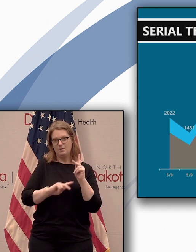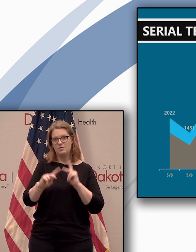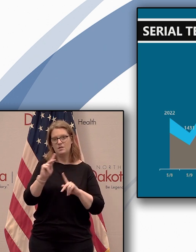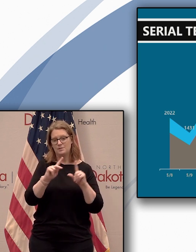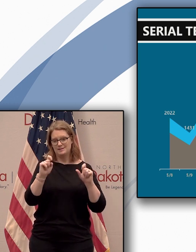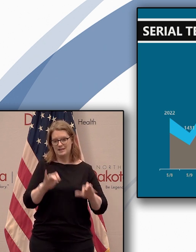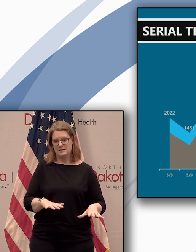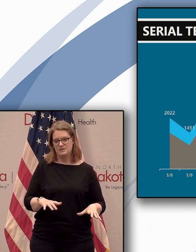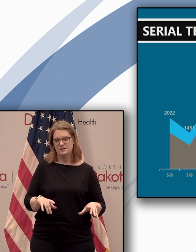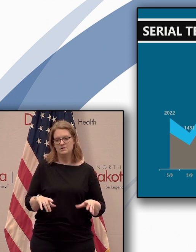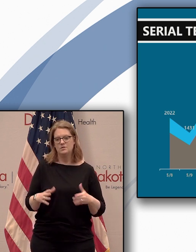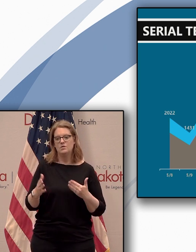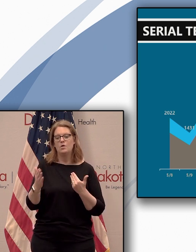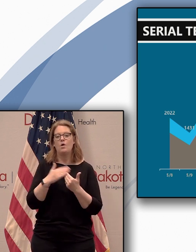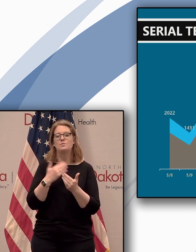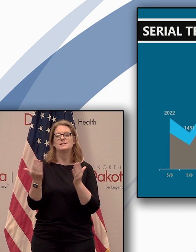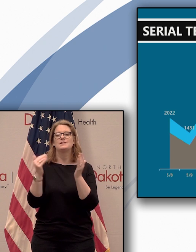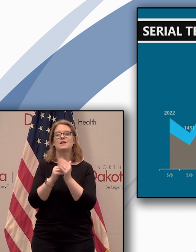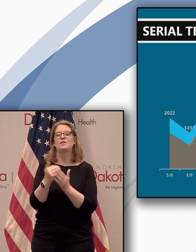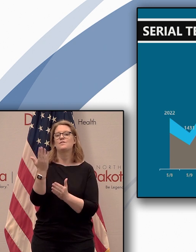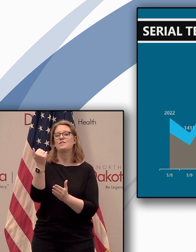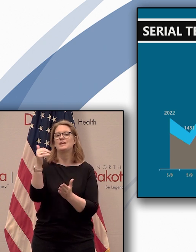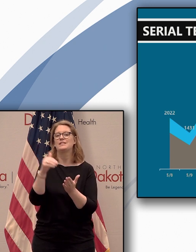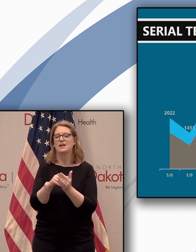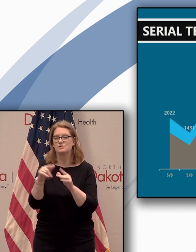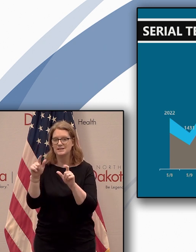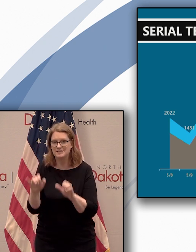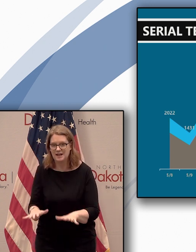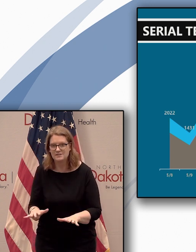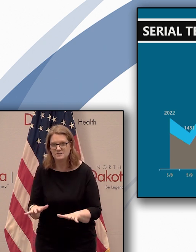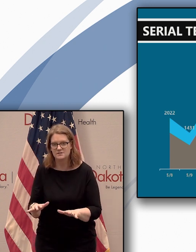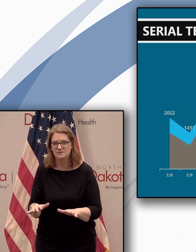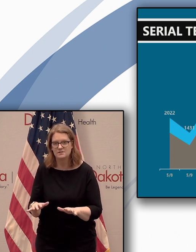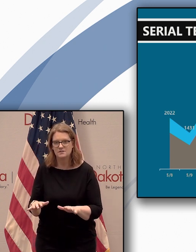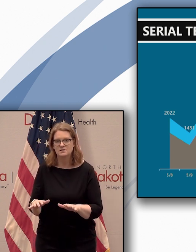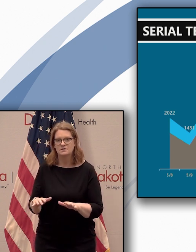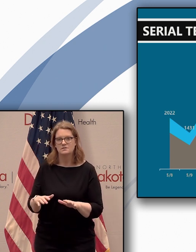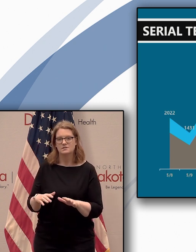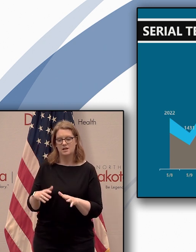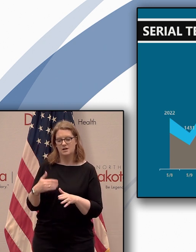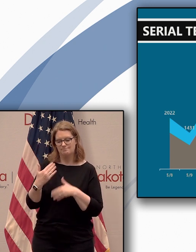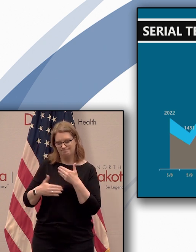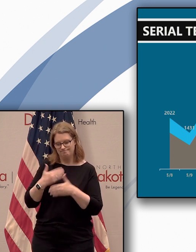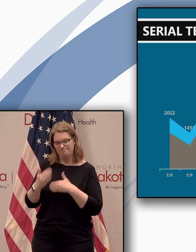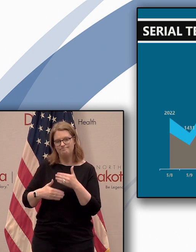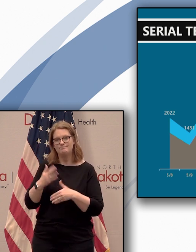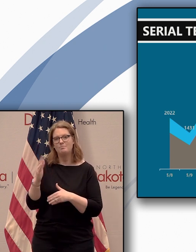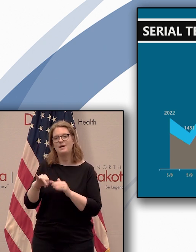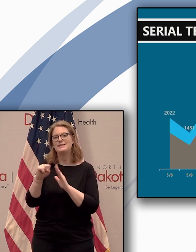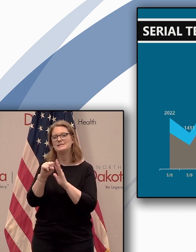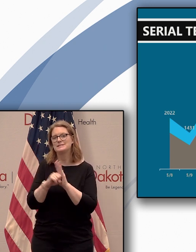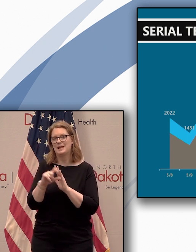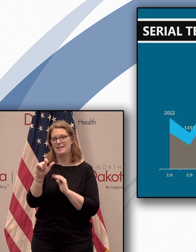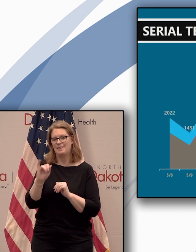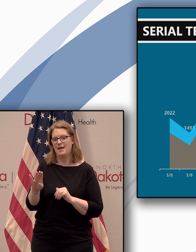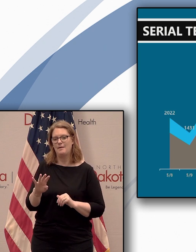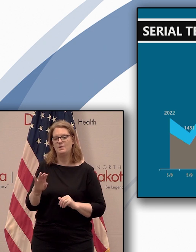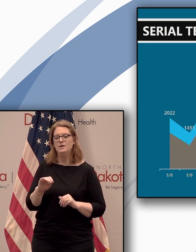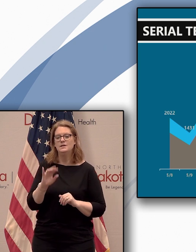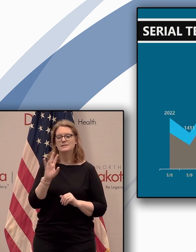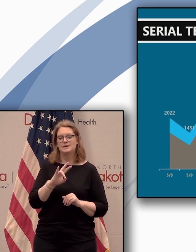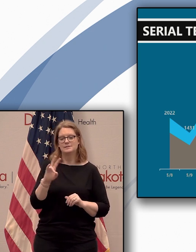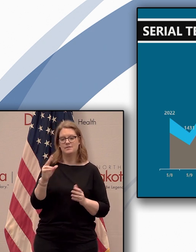have tested, there's been almost another 15,000 tests that have been completed by the state lab and our lab partners, so